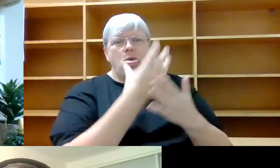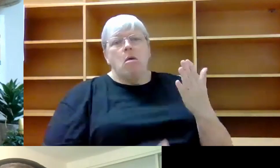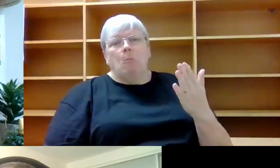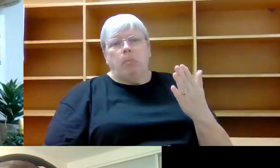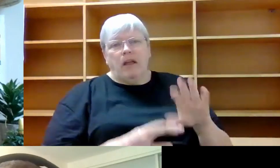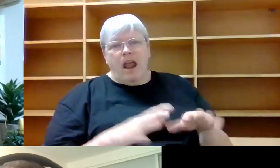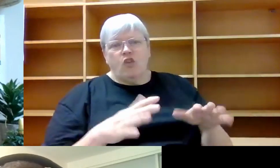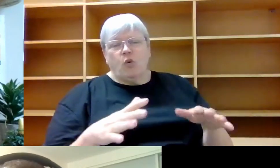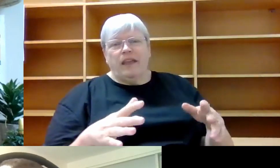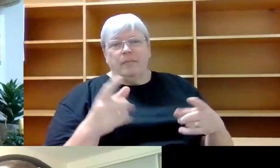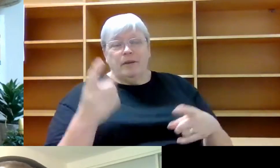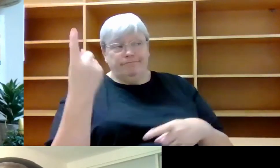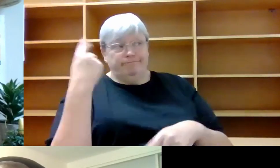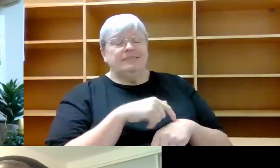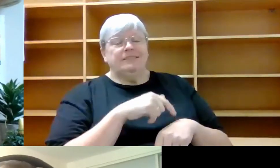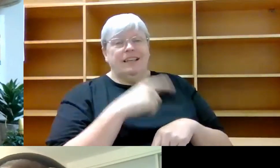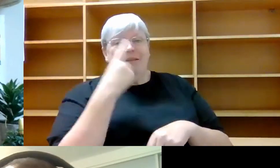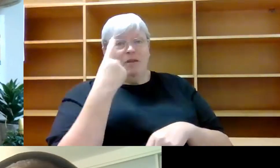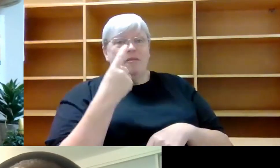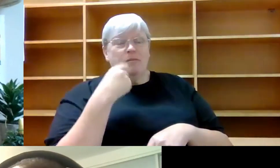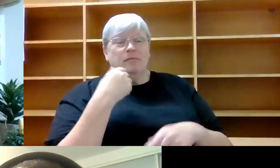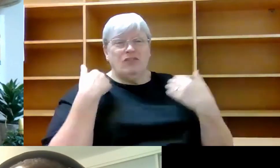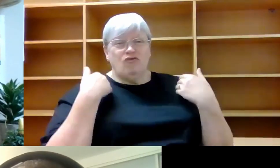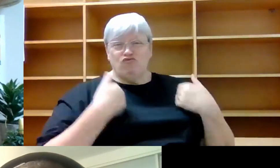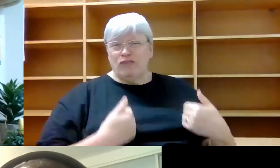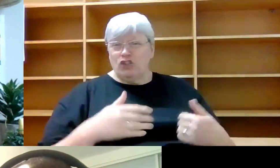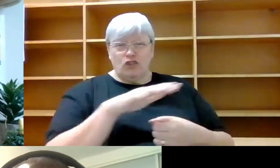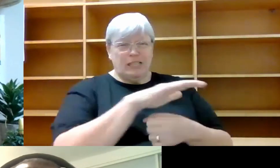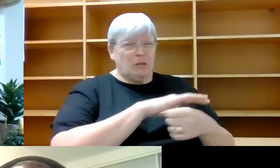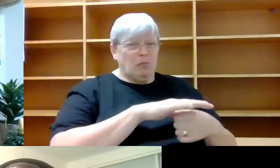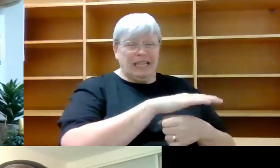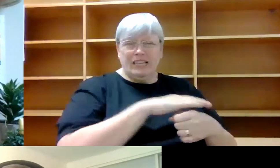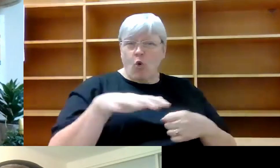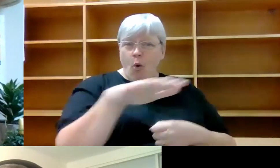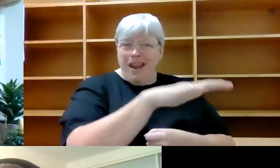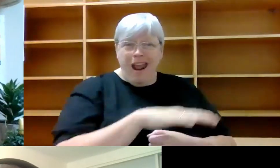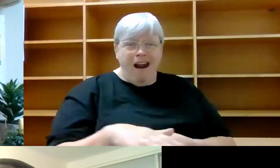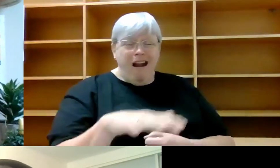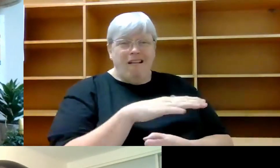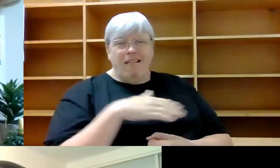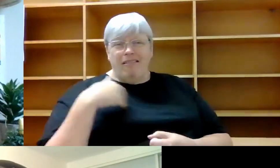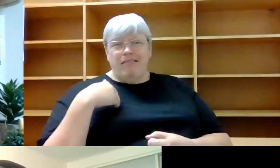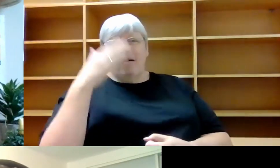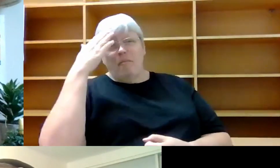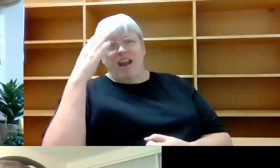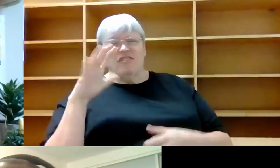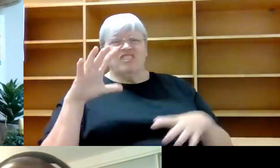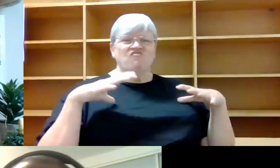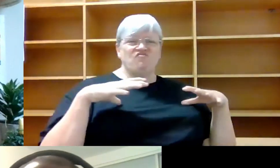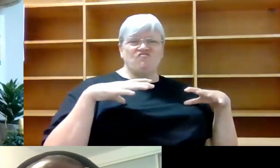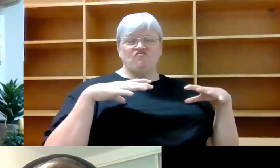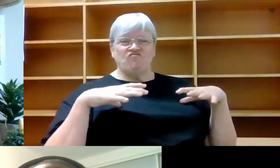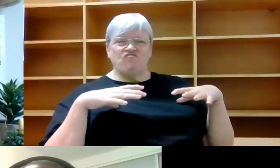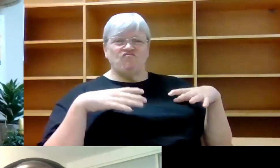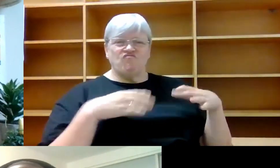but at the time, it was probably the richest place on earth because this is where pirates used to hang out. That was the hub where they used to go off